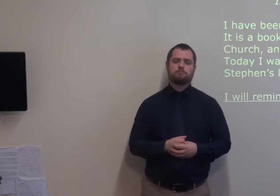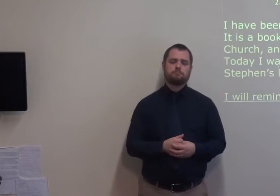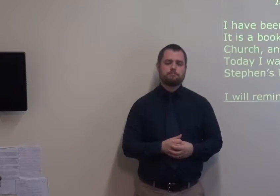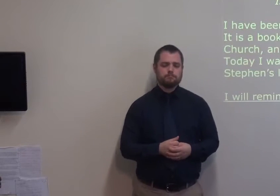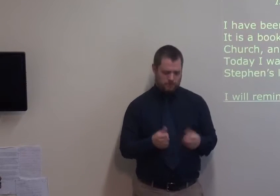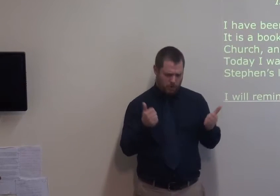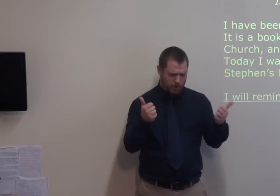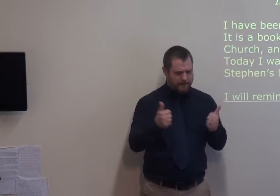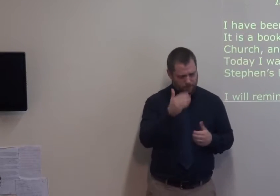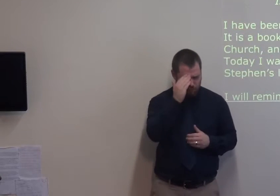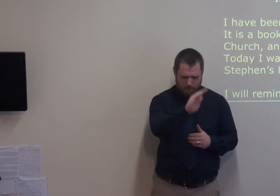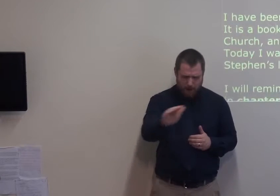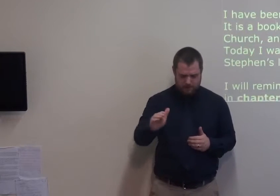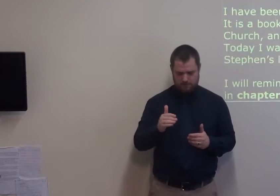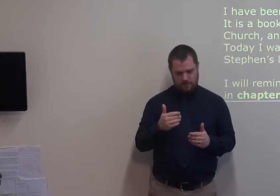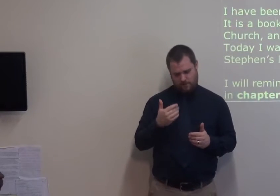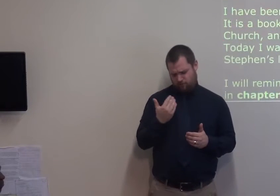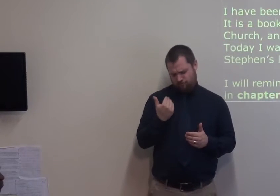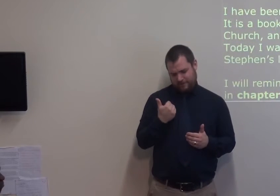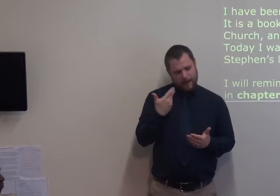I have been preaching from Acts.